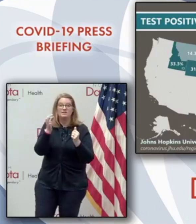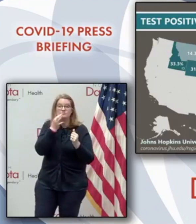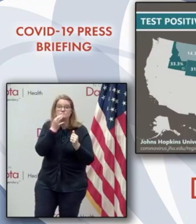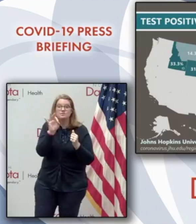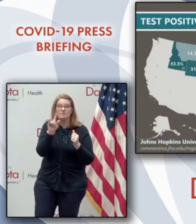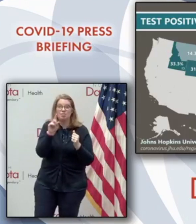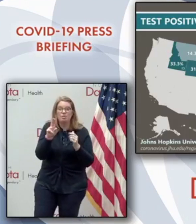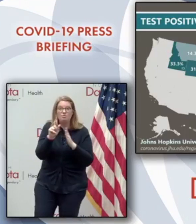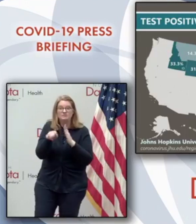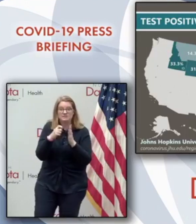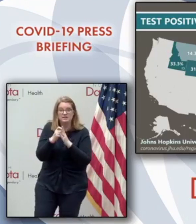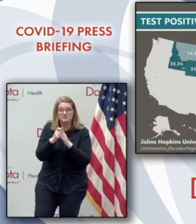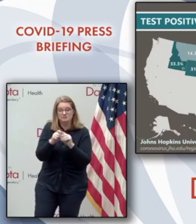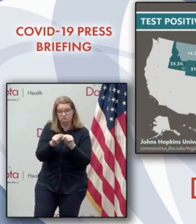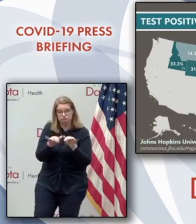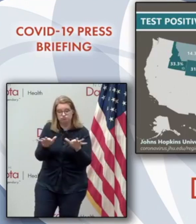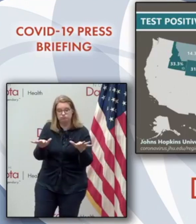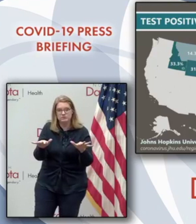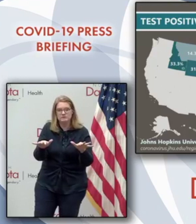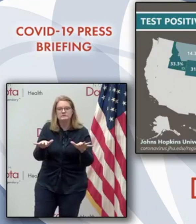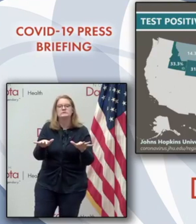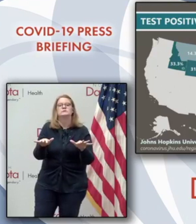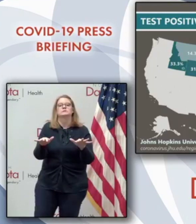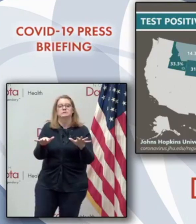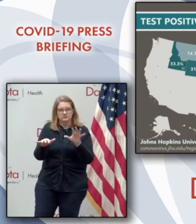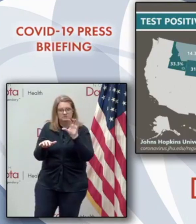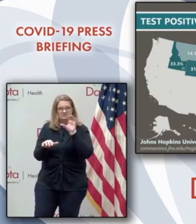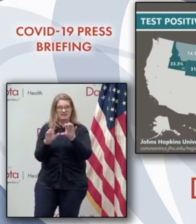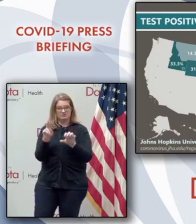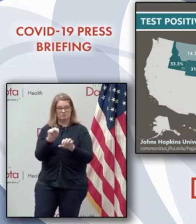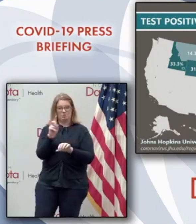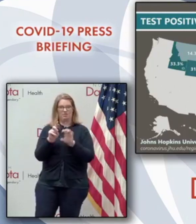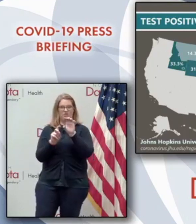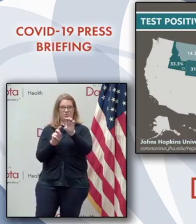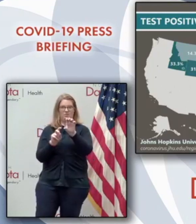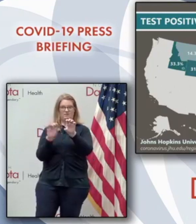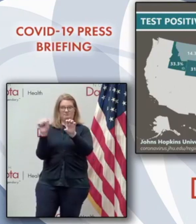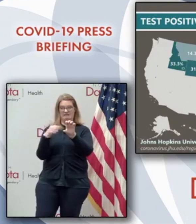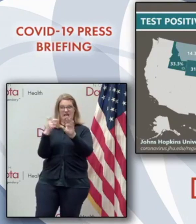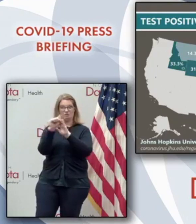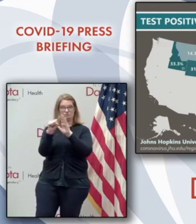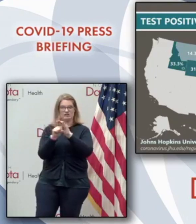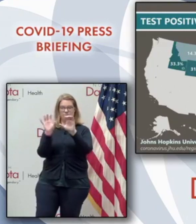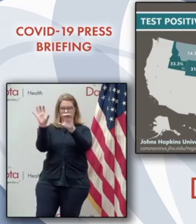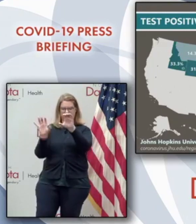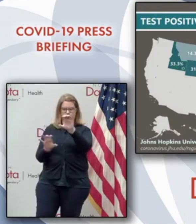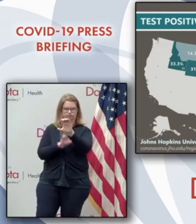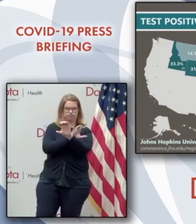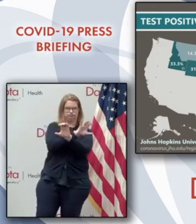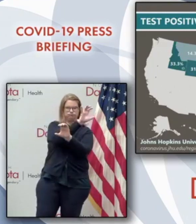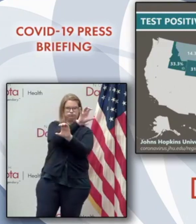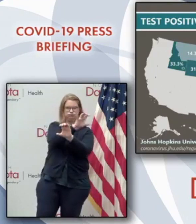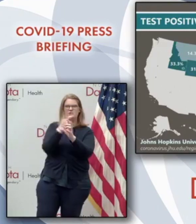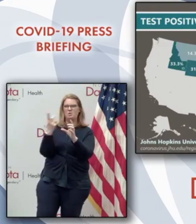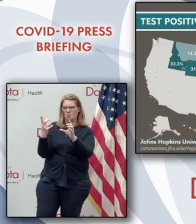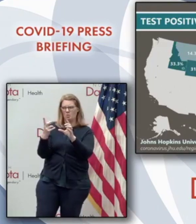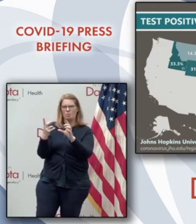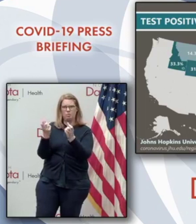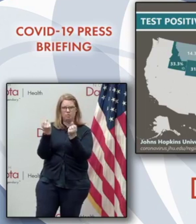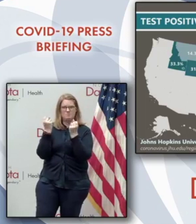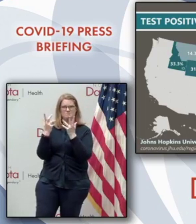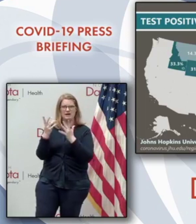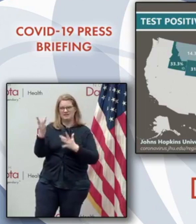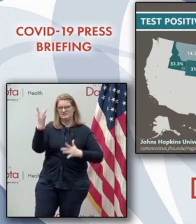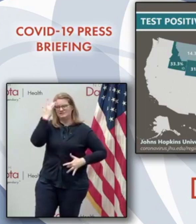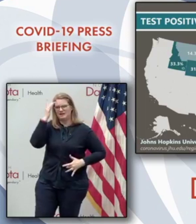we're surrounded by other states that have record cases as well.